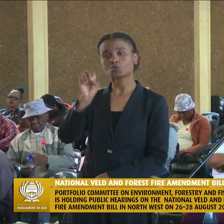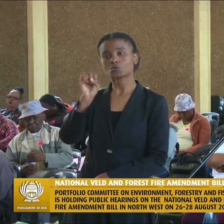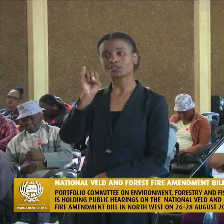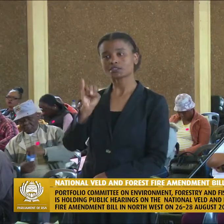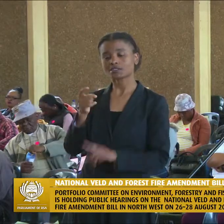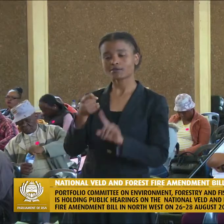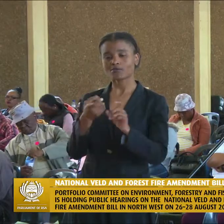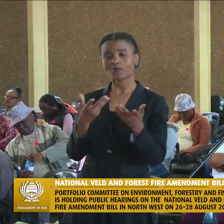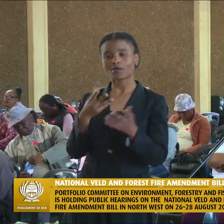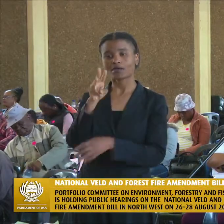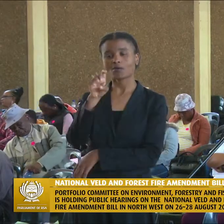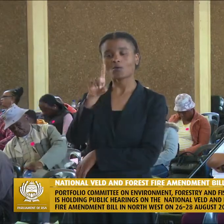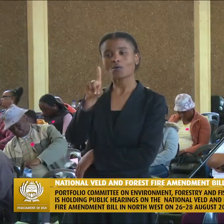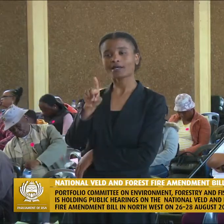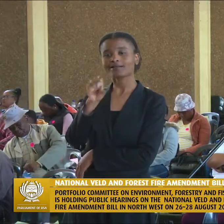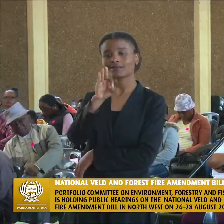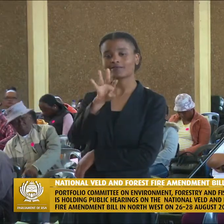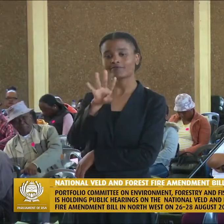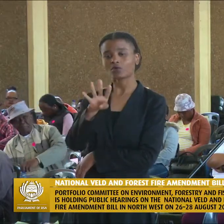yes